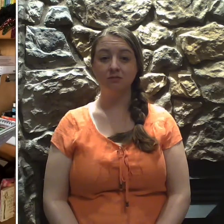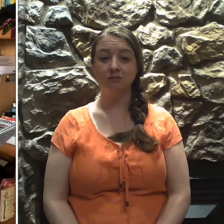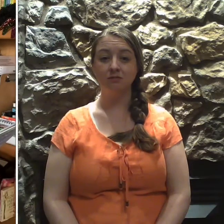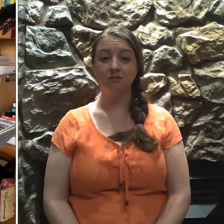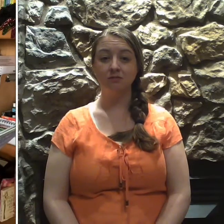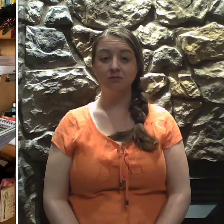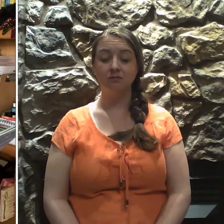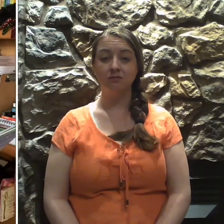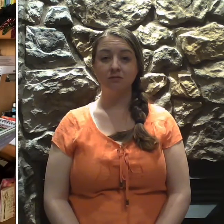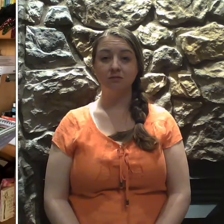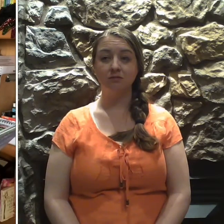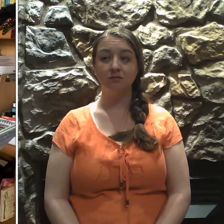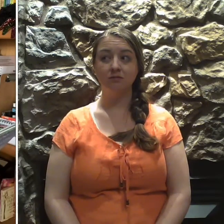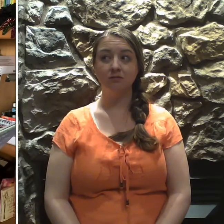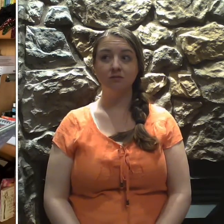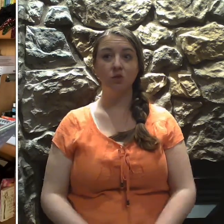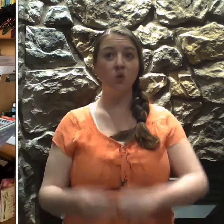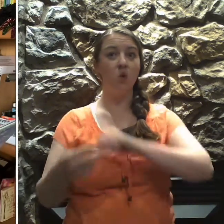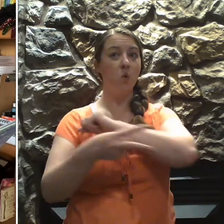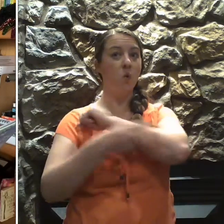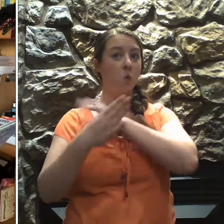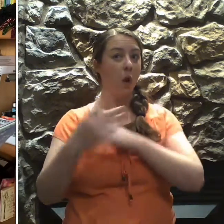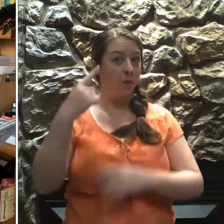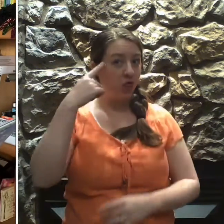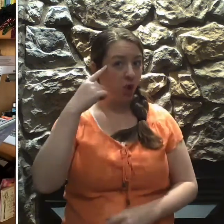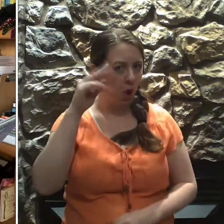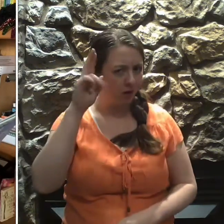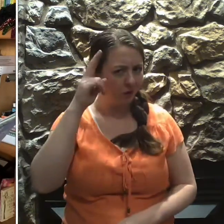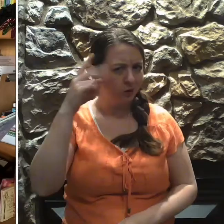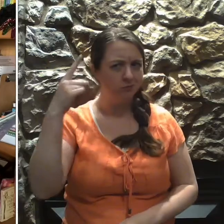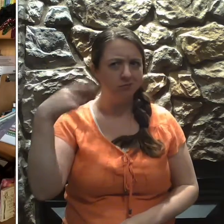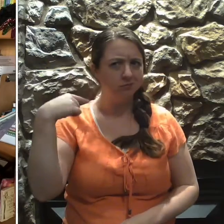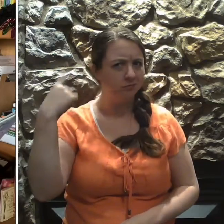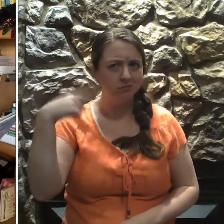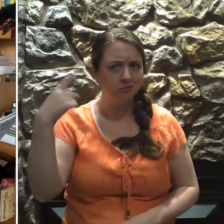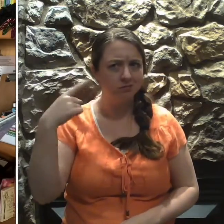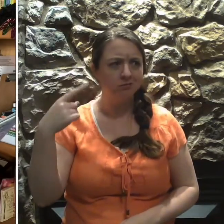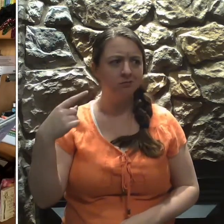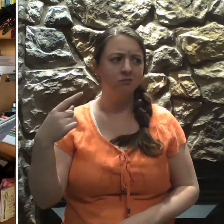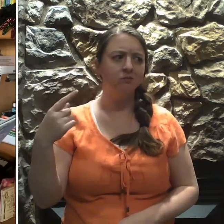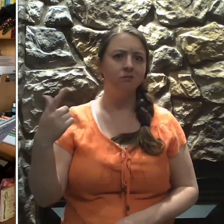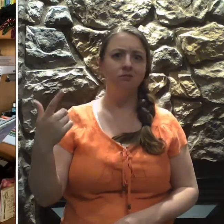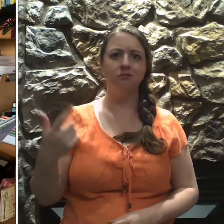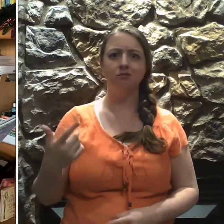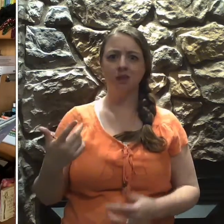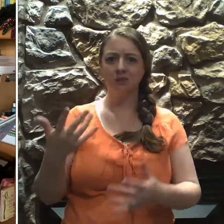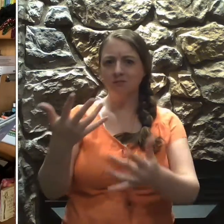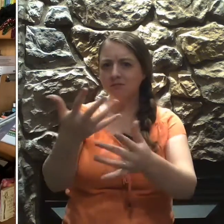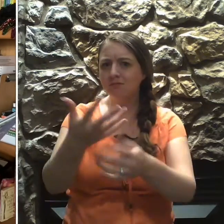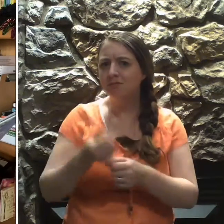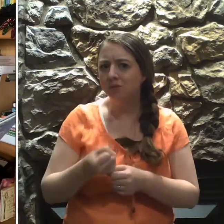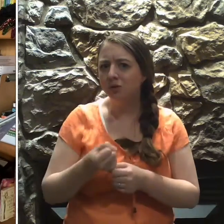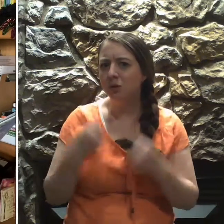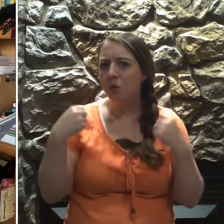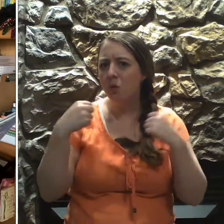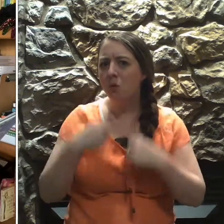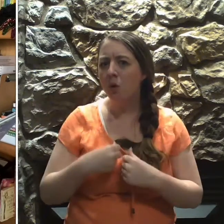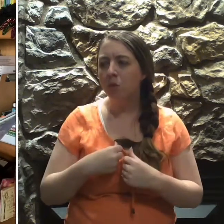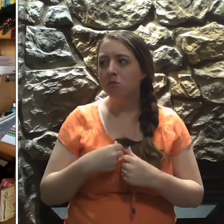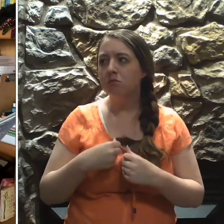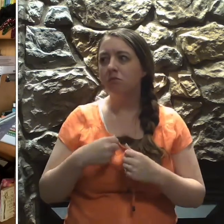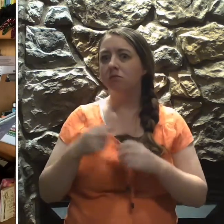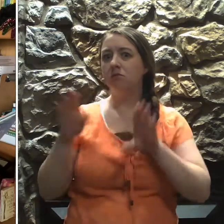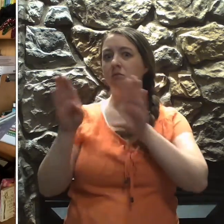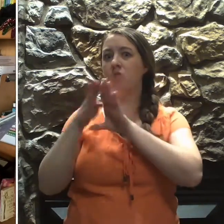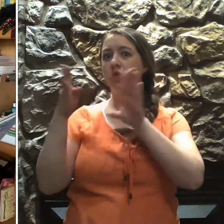The robber thought my uncle was crazy. He took the robe, dashed out the door,